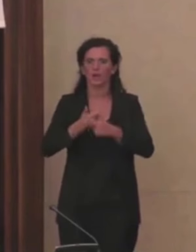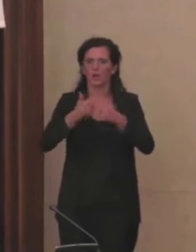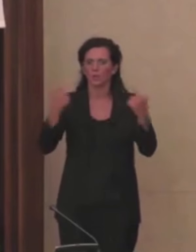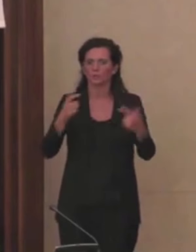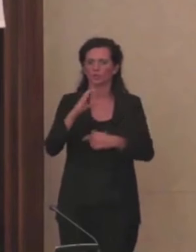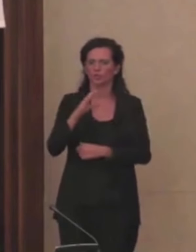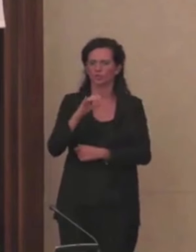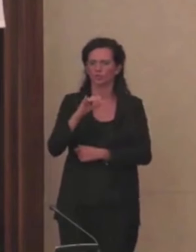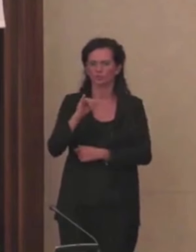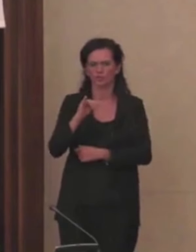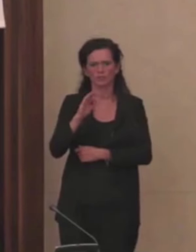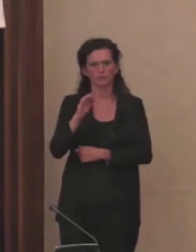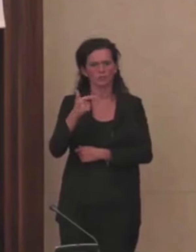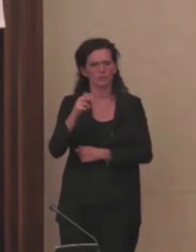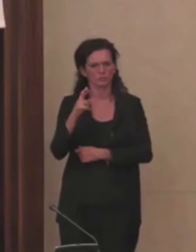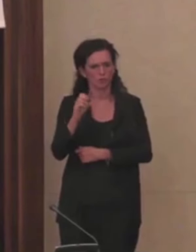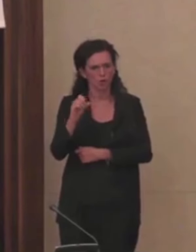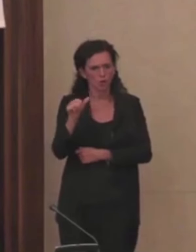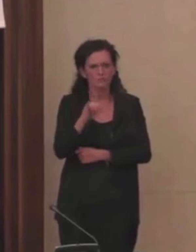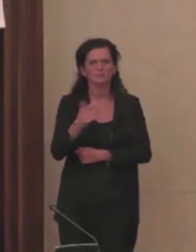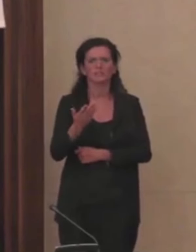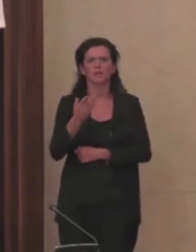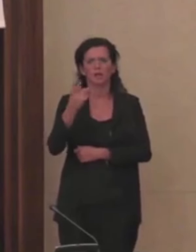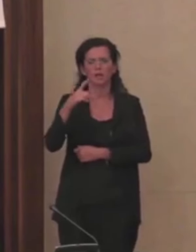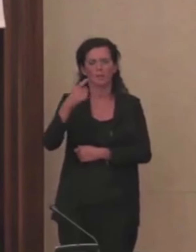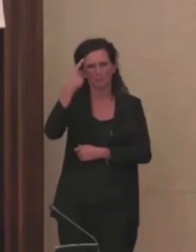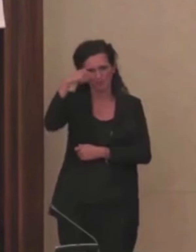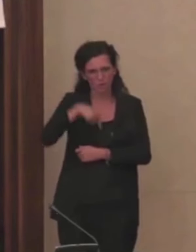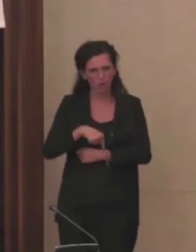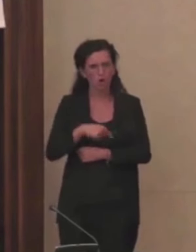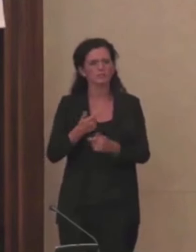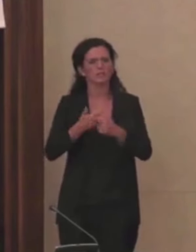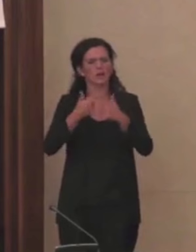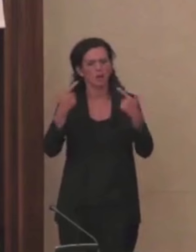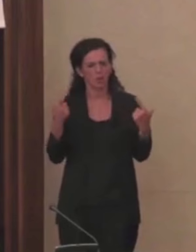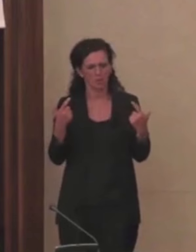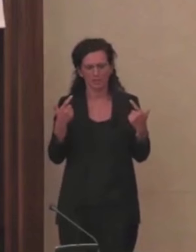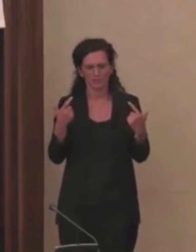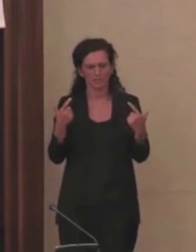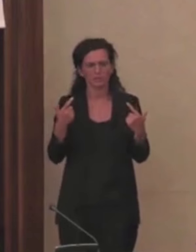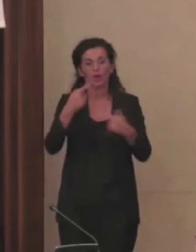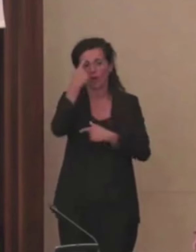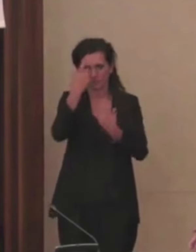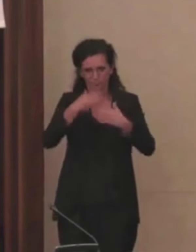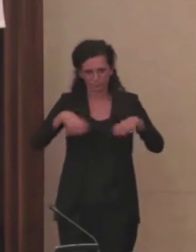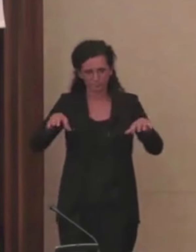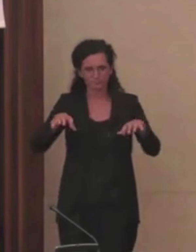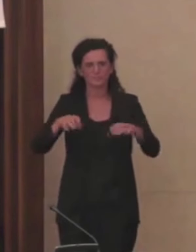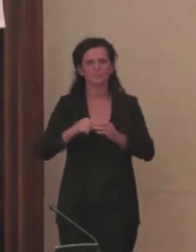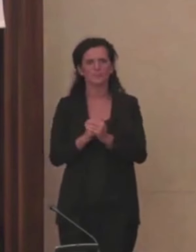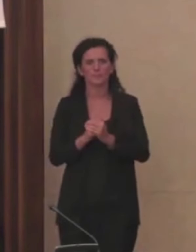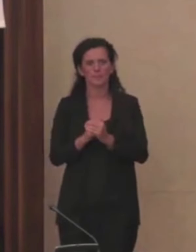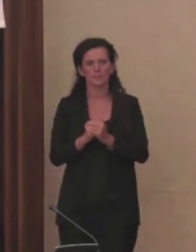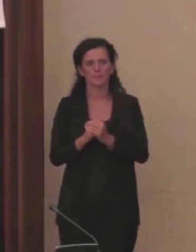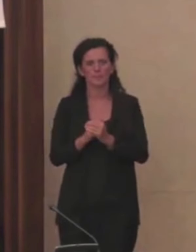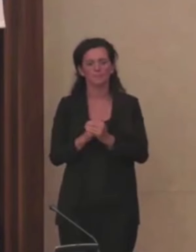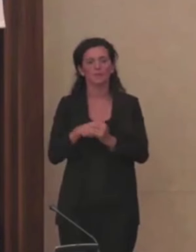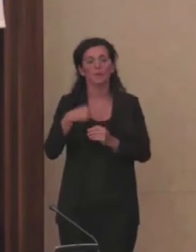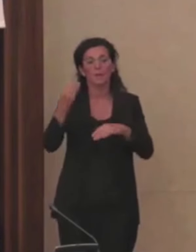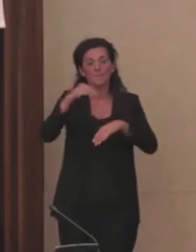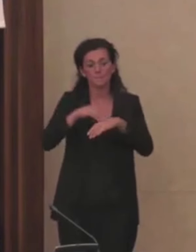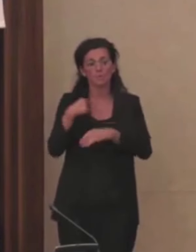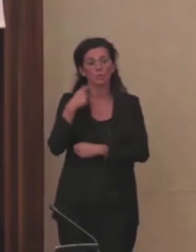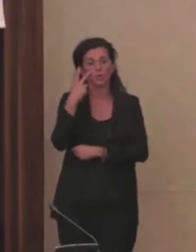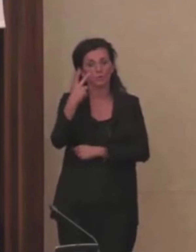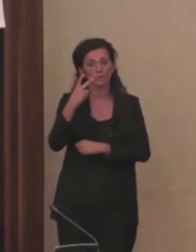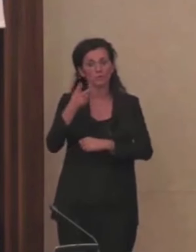psychological consequences, meaning an increase of violence, a decrease of empathy among